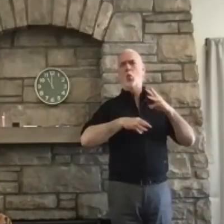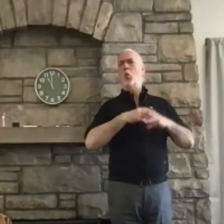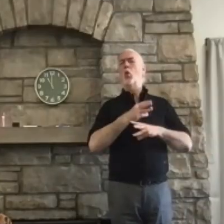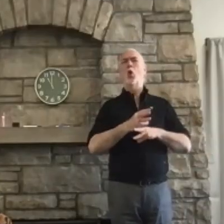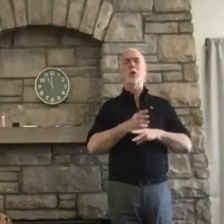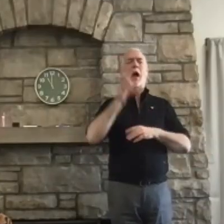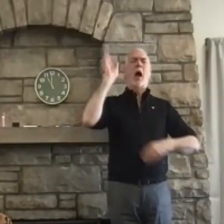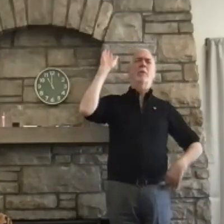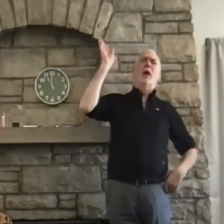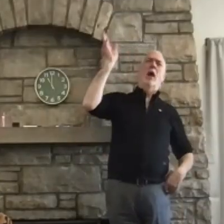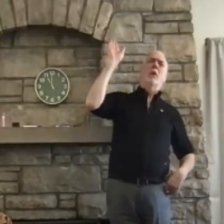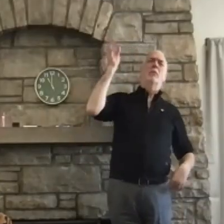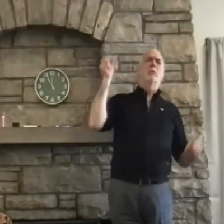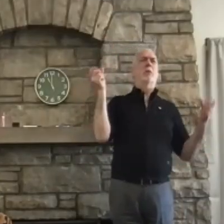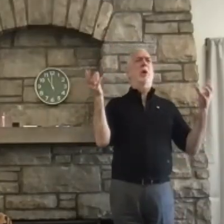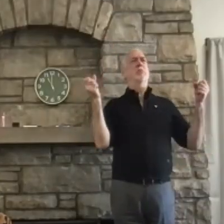speaking